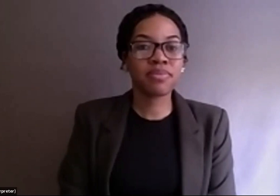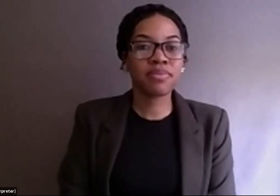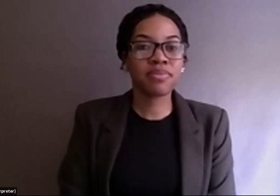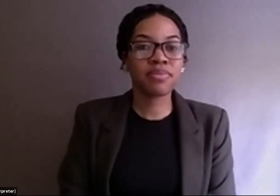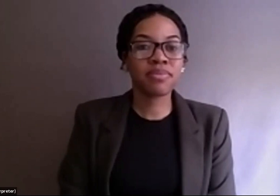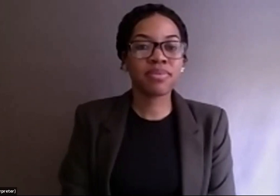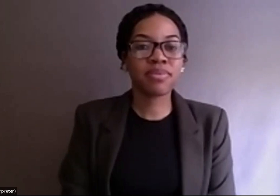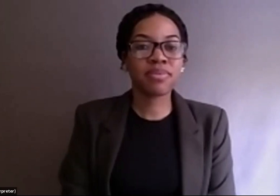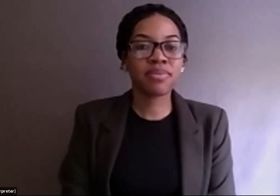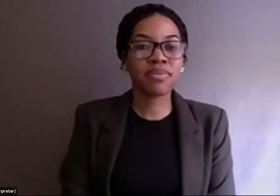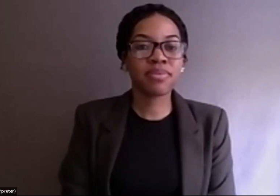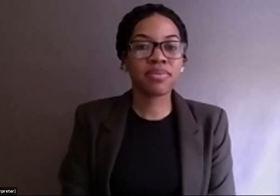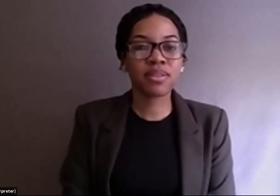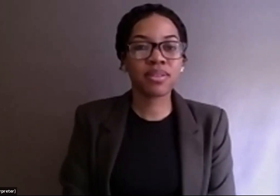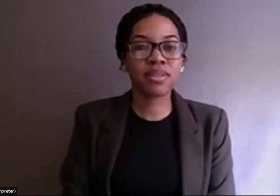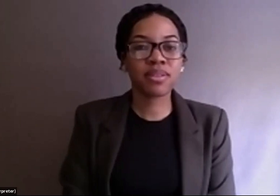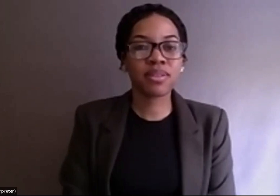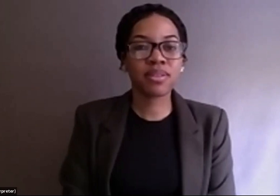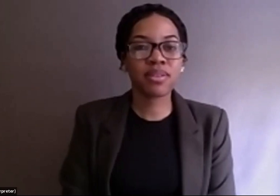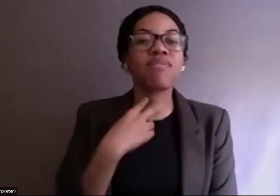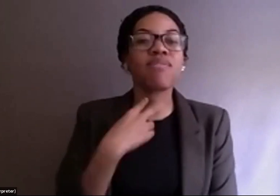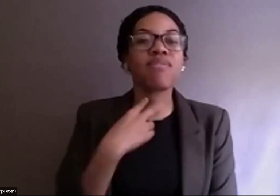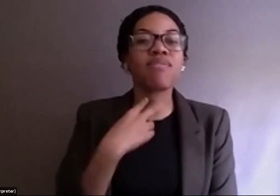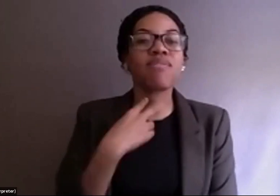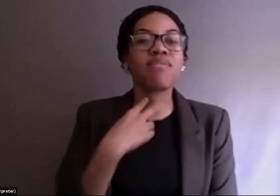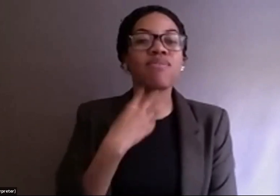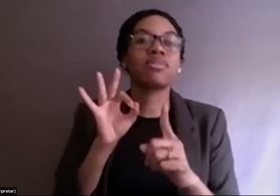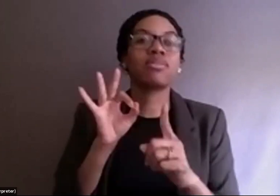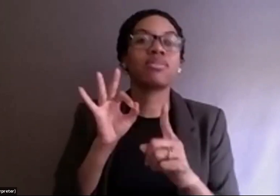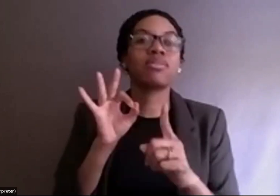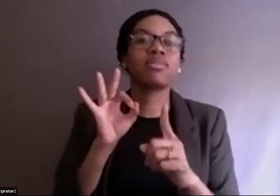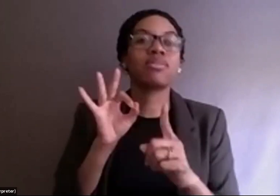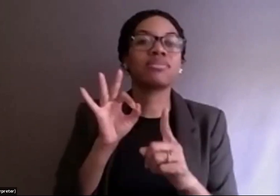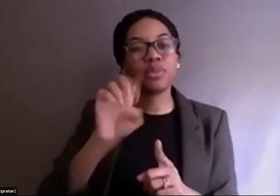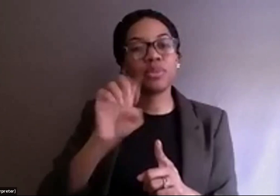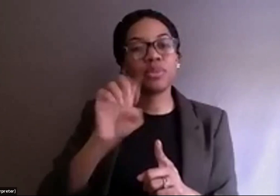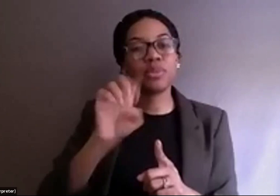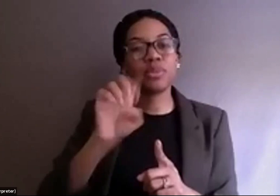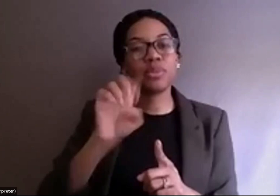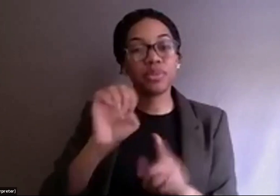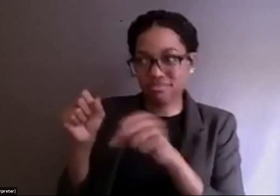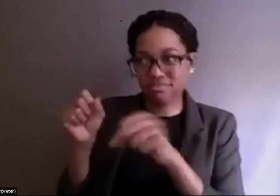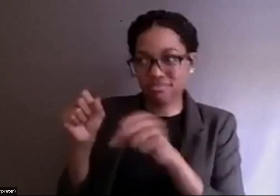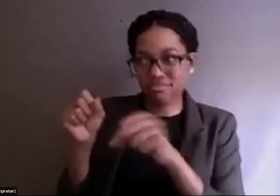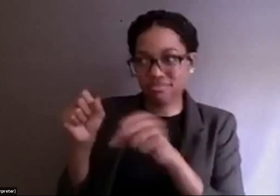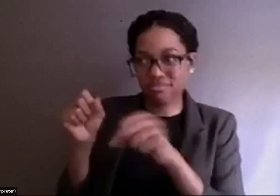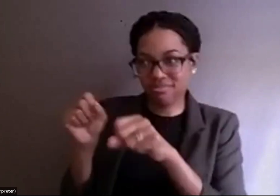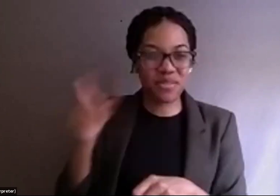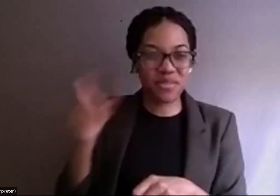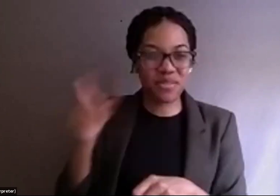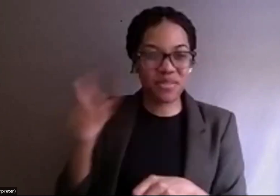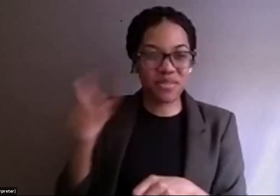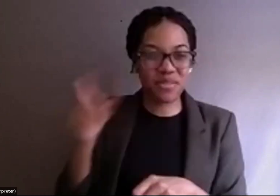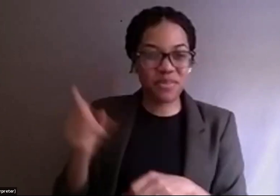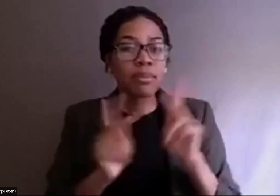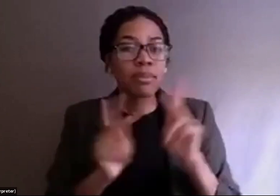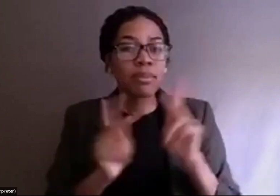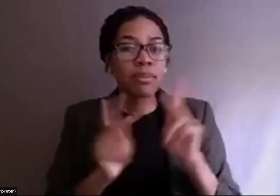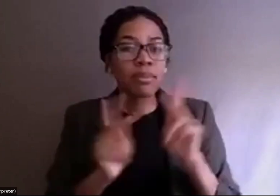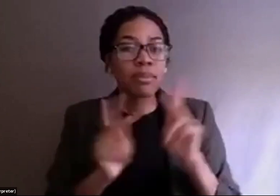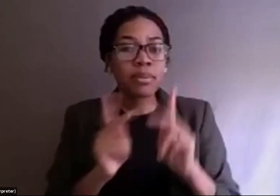Courtland, is your mic on? I'm going to ask Courtland to unmute his mic. Yep, we can hear you now. And for other folks, if you forgot to remute your